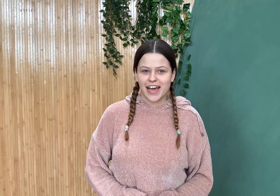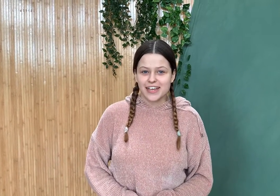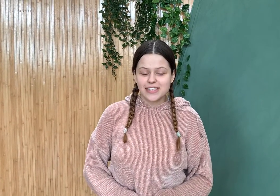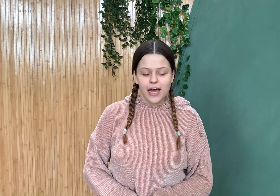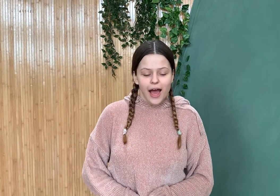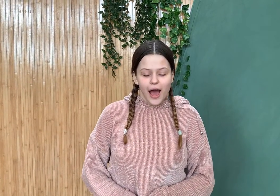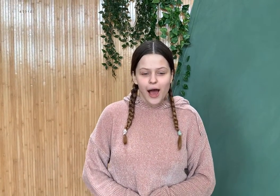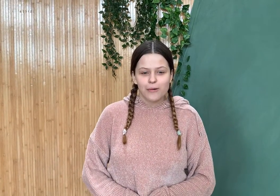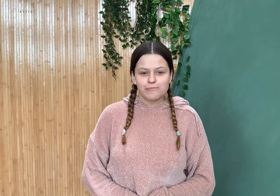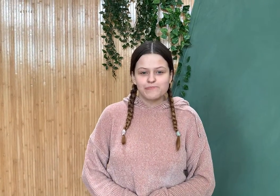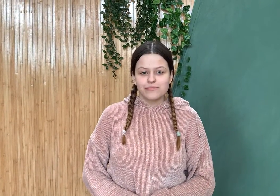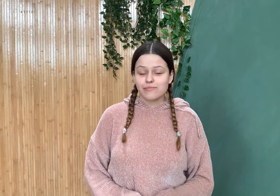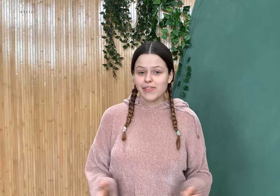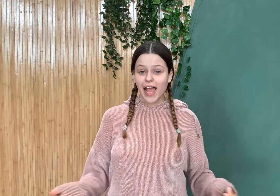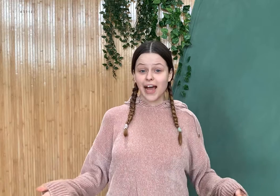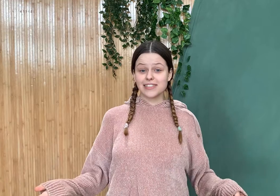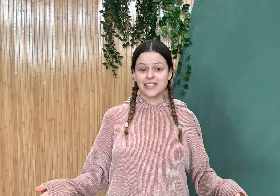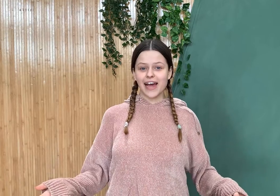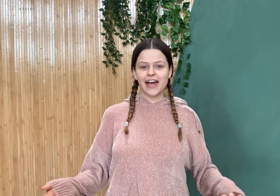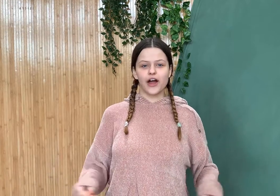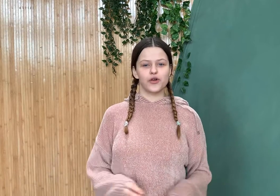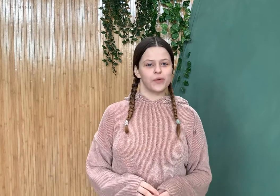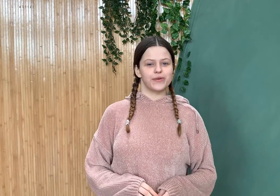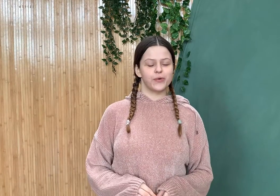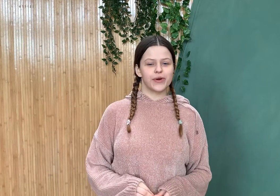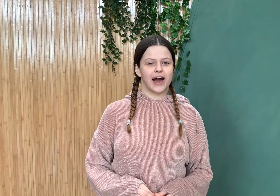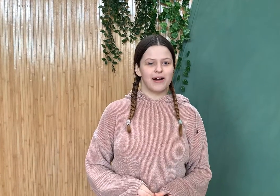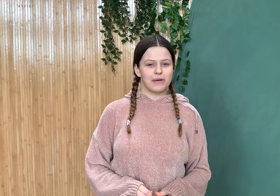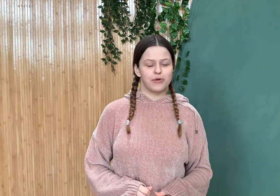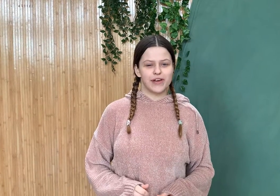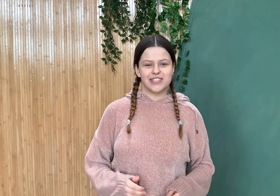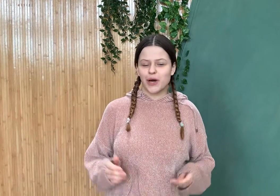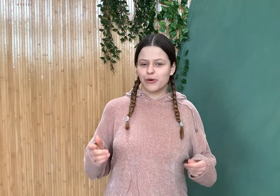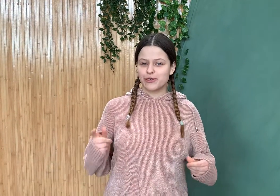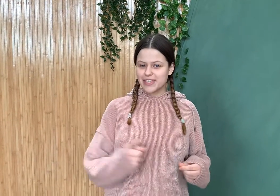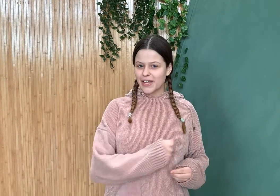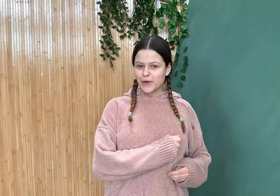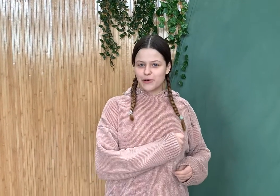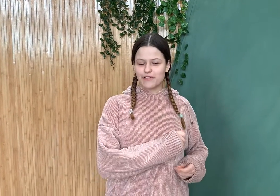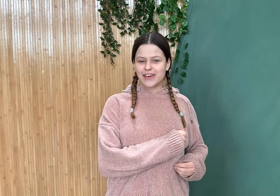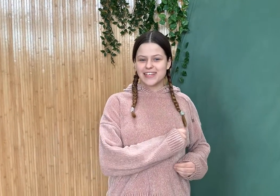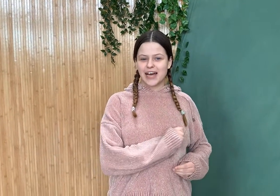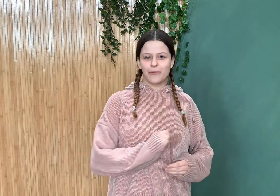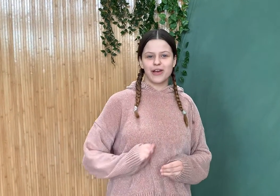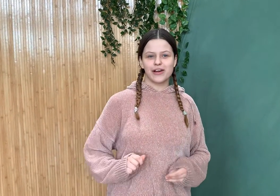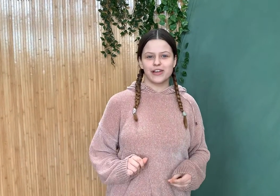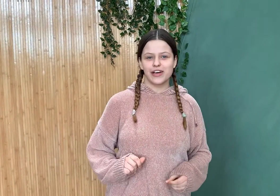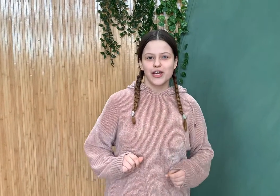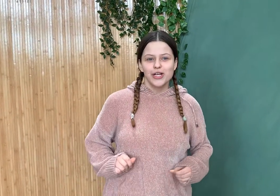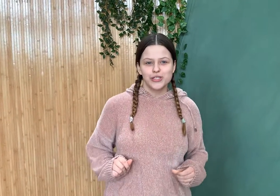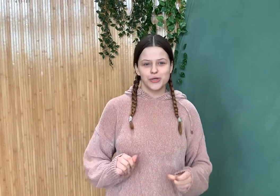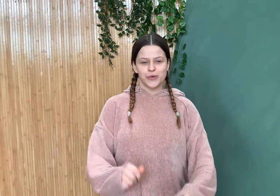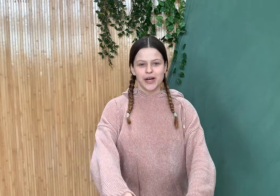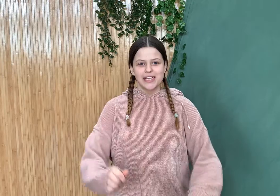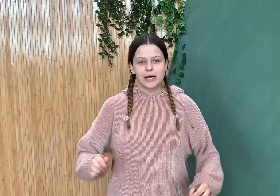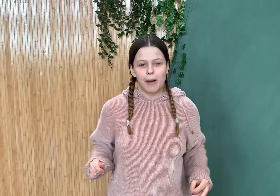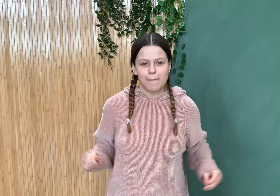yet. And today I thought we would all get up and moving. So I want you standing on your feet and we are gonna do some